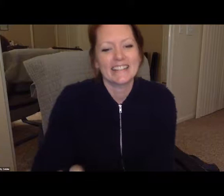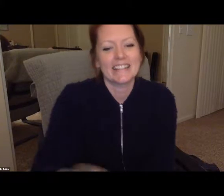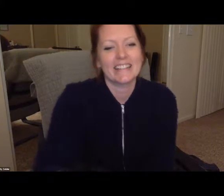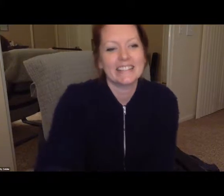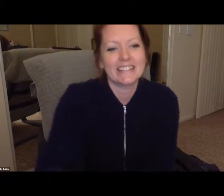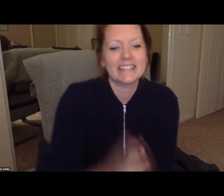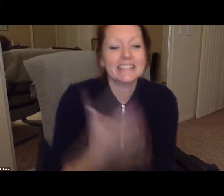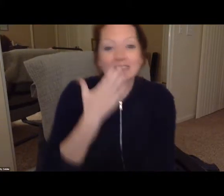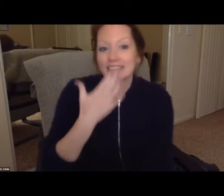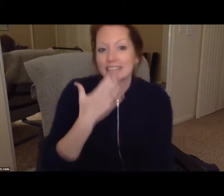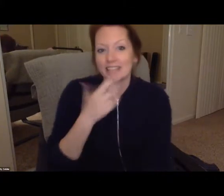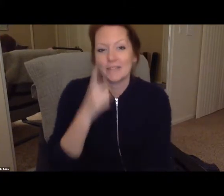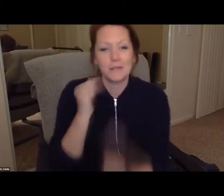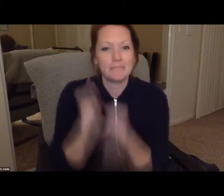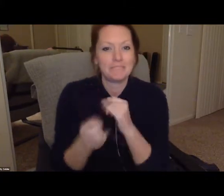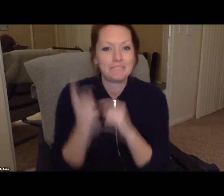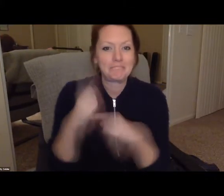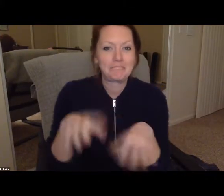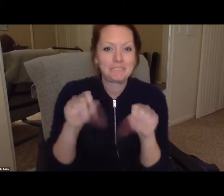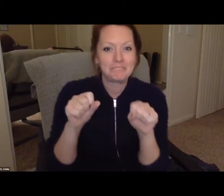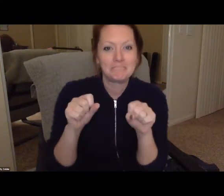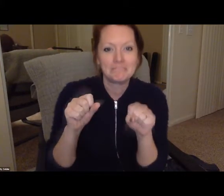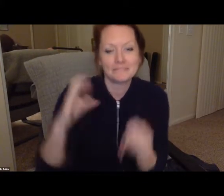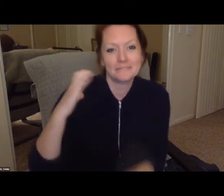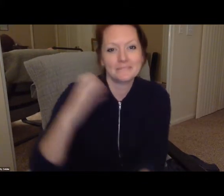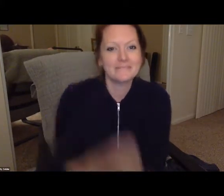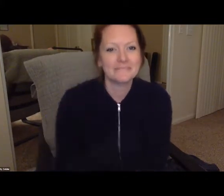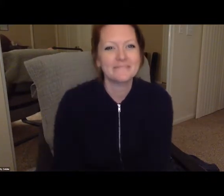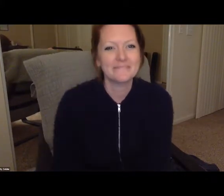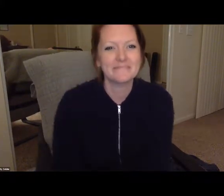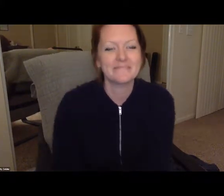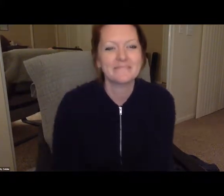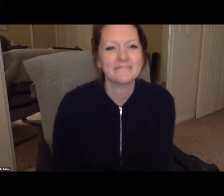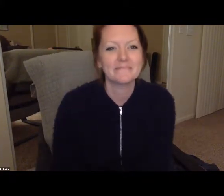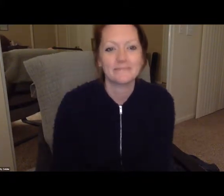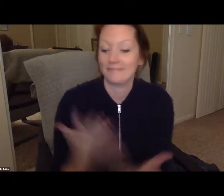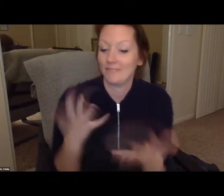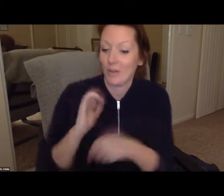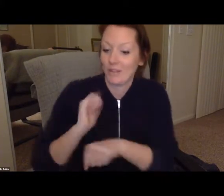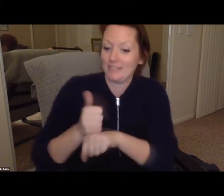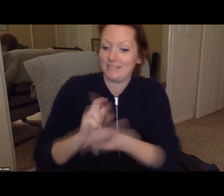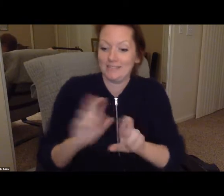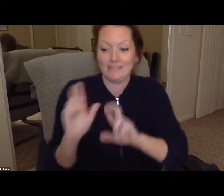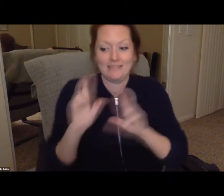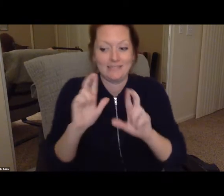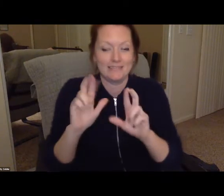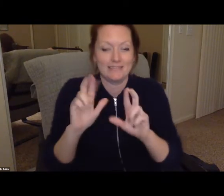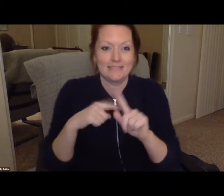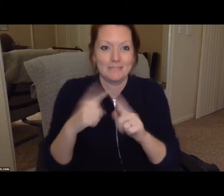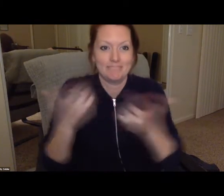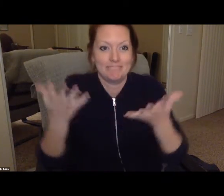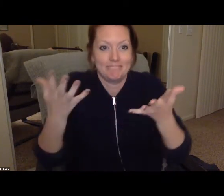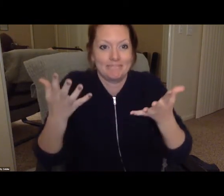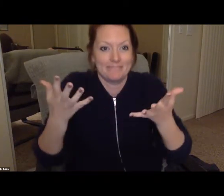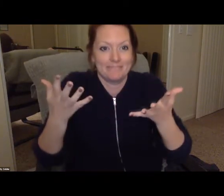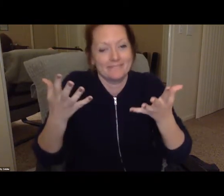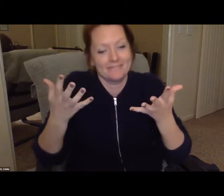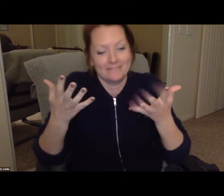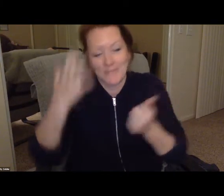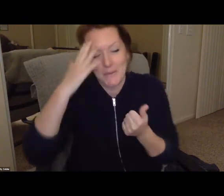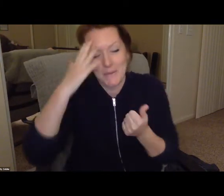Just thank you for the last minute taking that on. We had it all set up and arranged and best laid